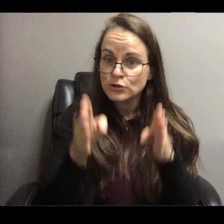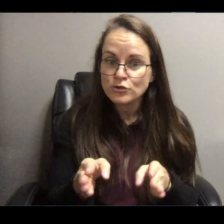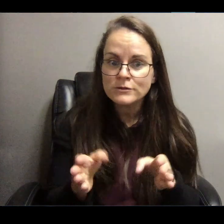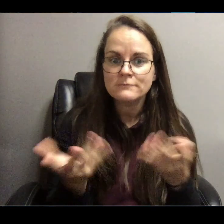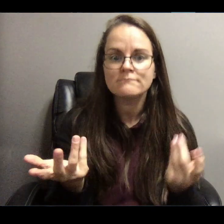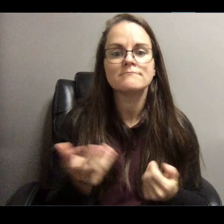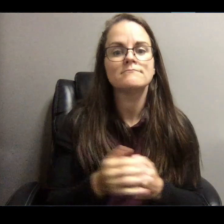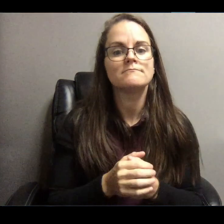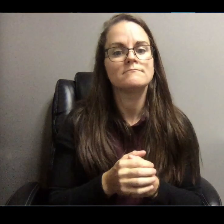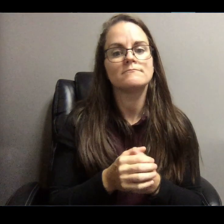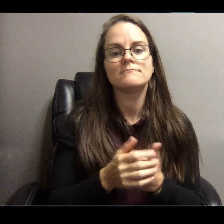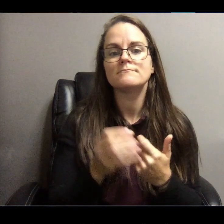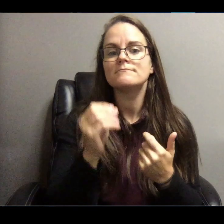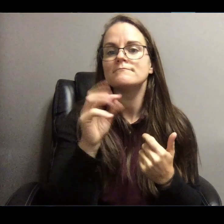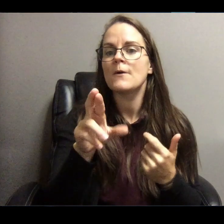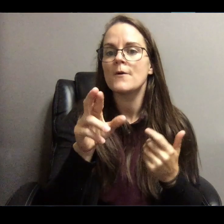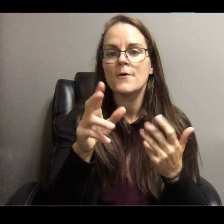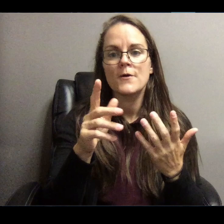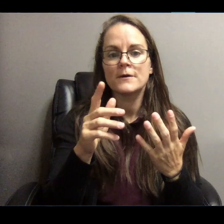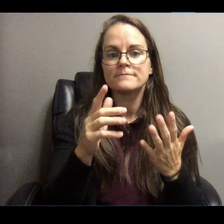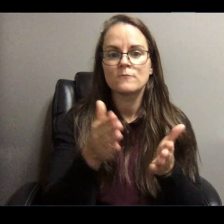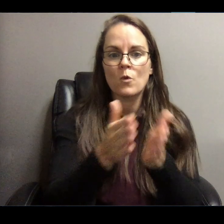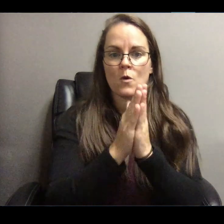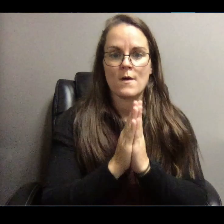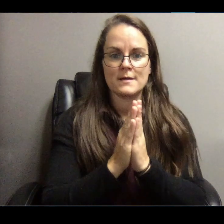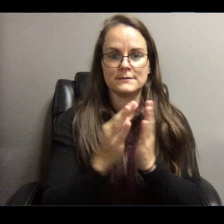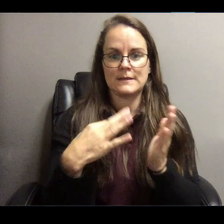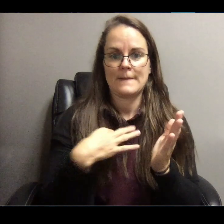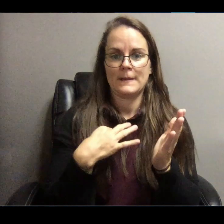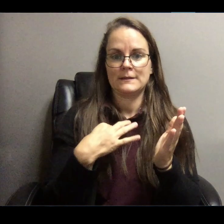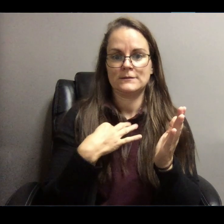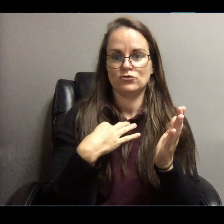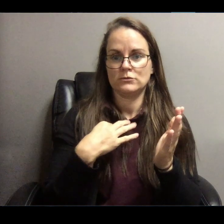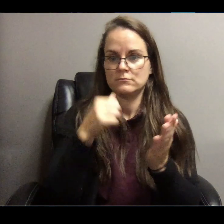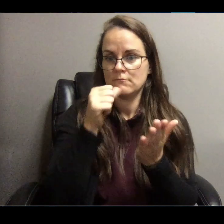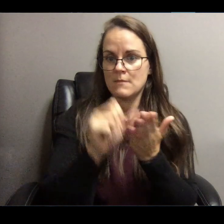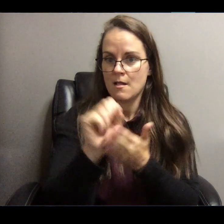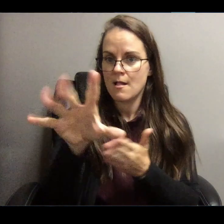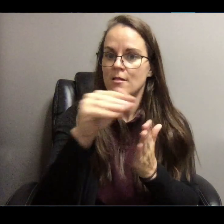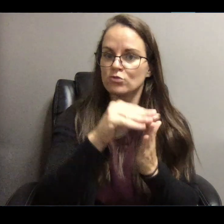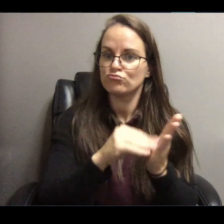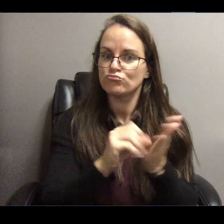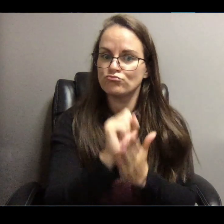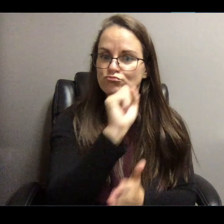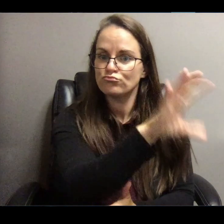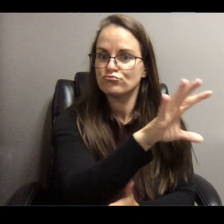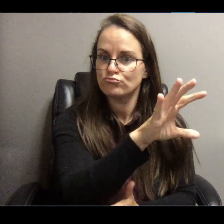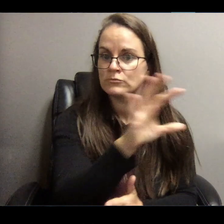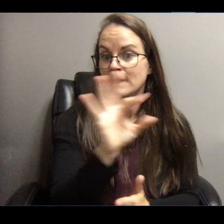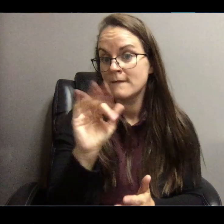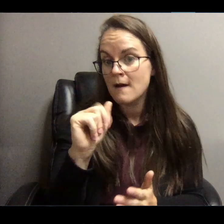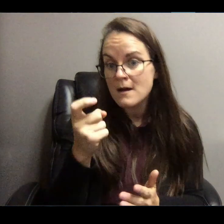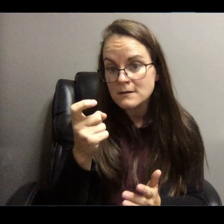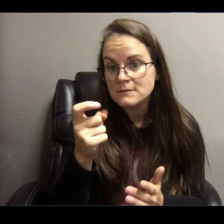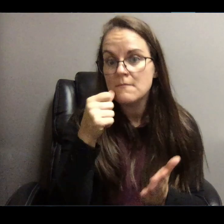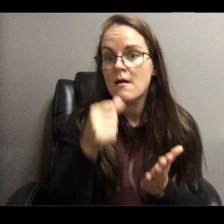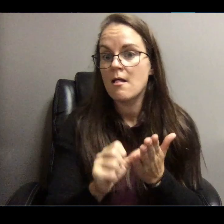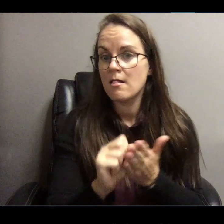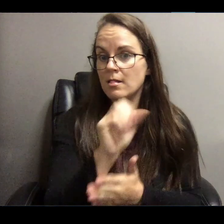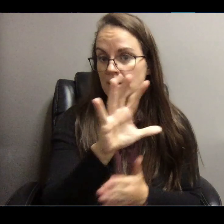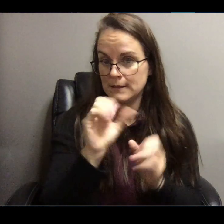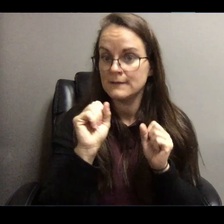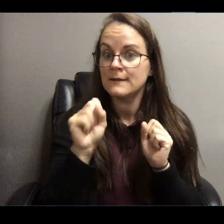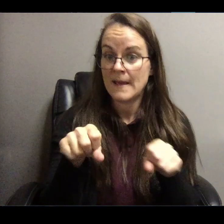mail-in, or in-person voting. You can also request any of these forms. They can be sent to you by fax or mail as